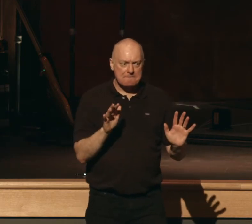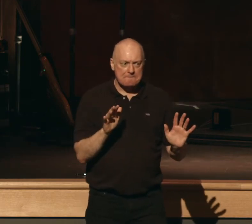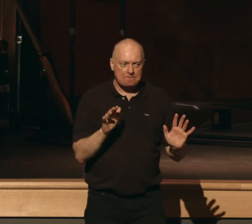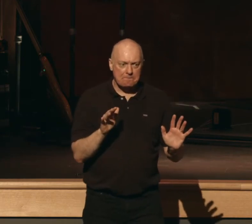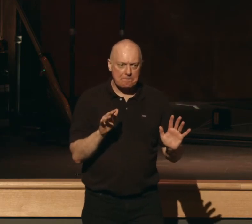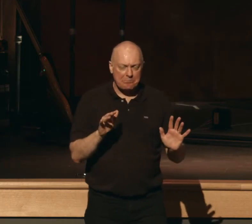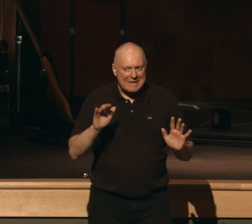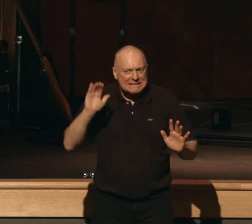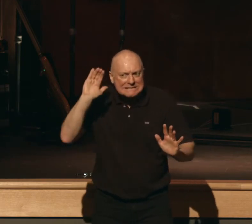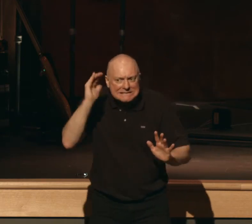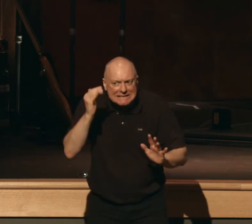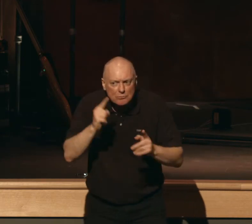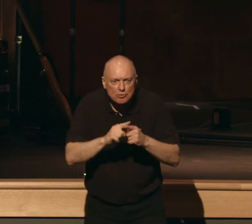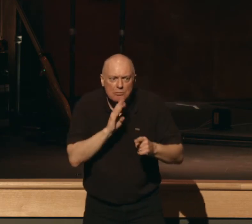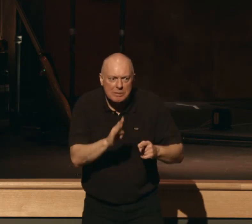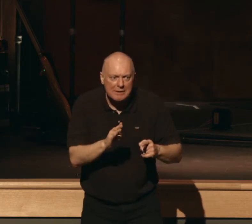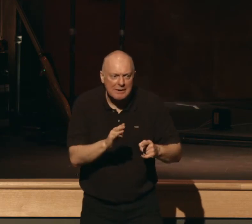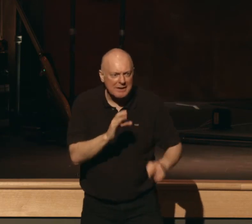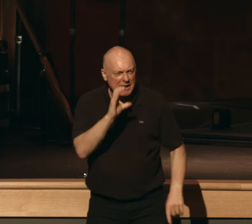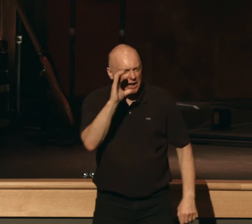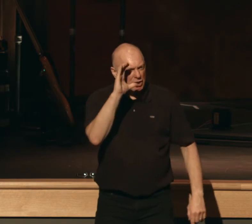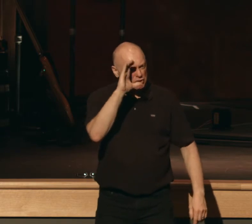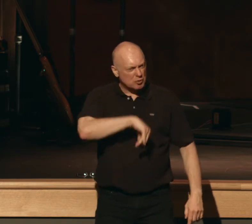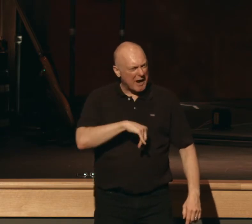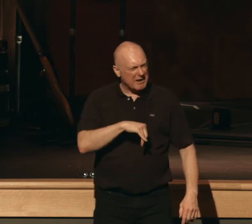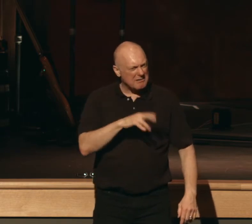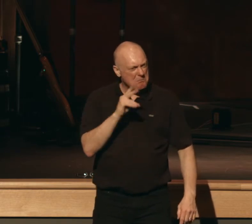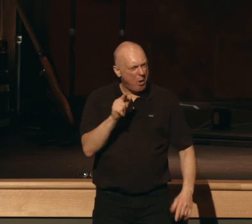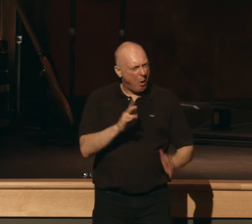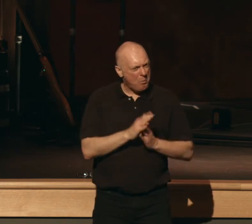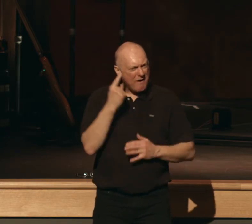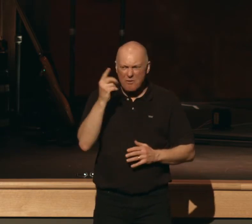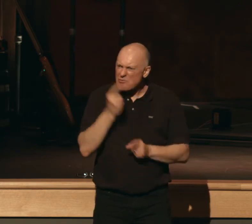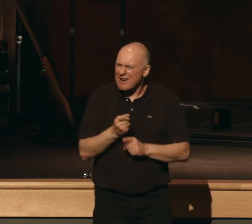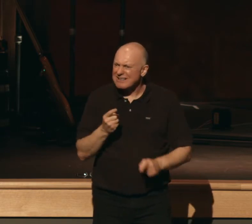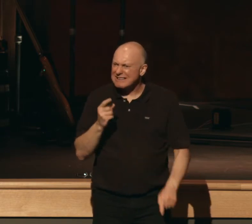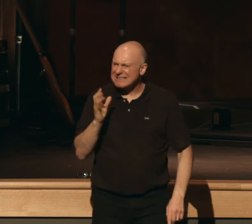which seems to be kind of a strange thing for Paul to be praying for, doesn't it?